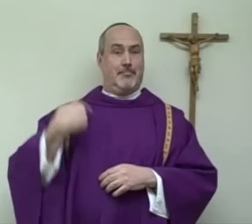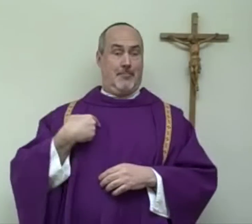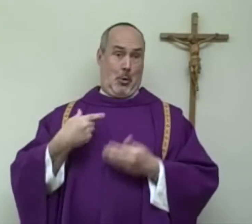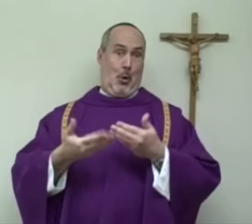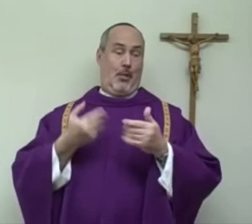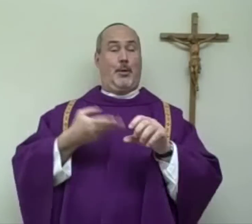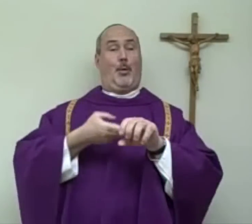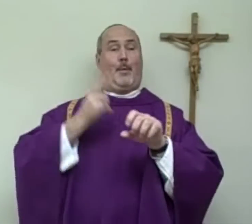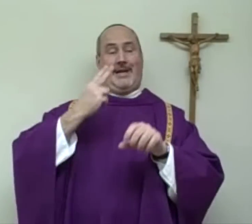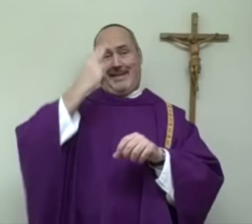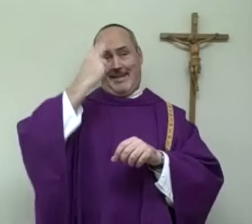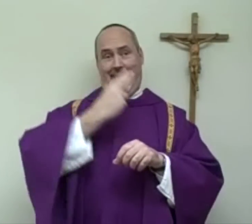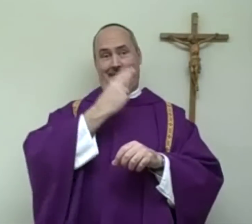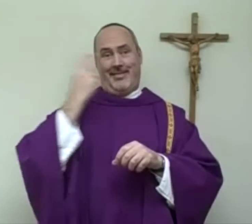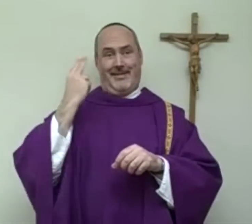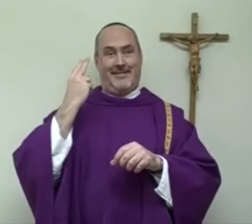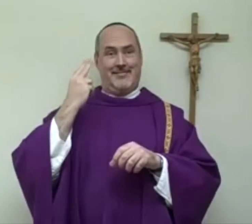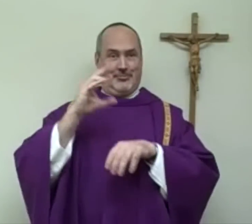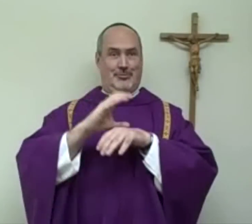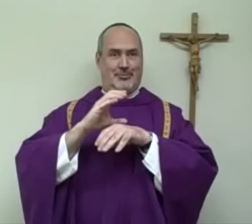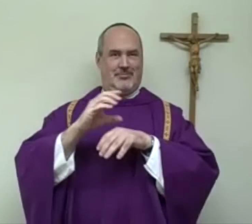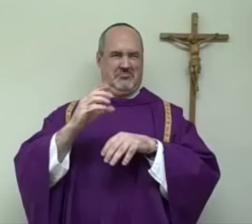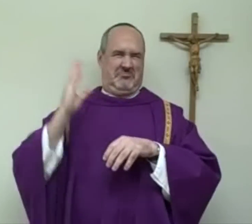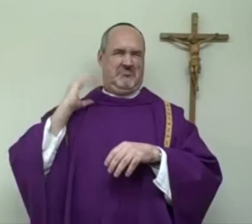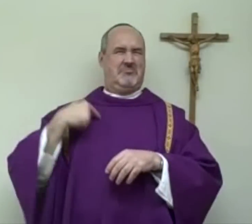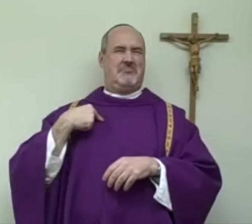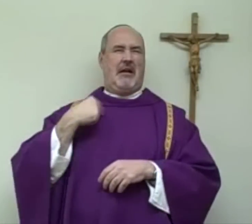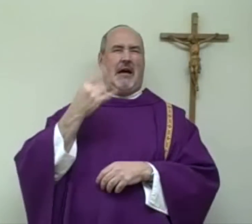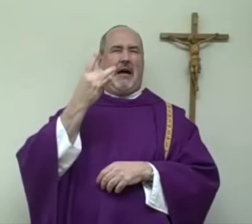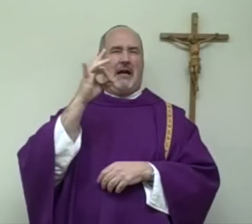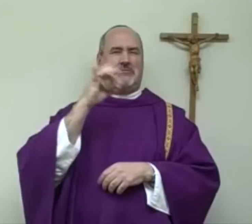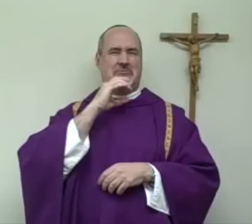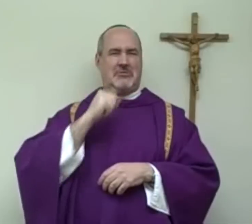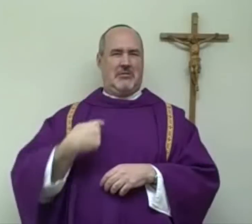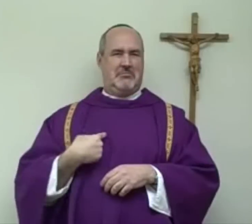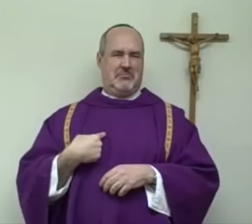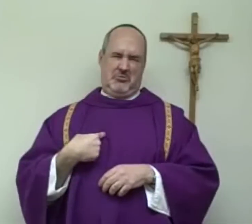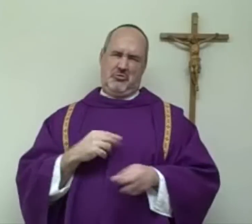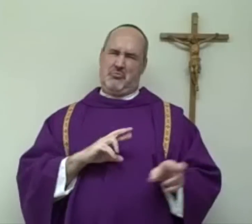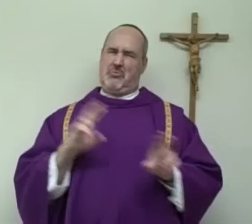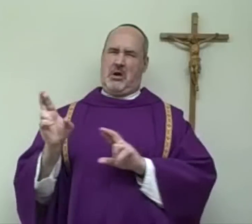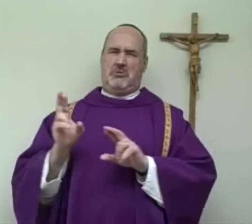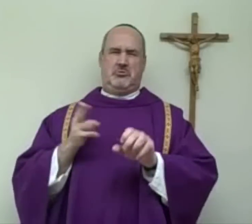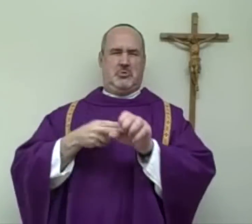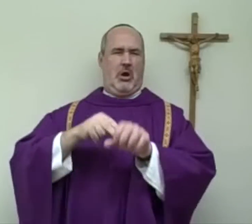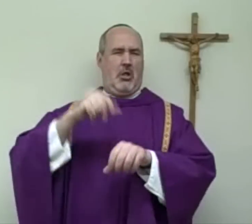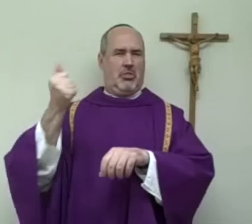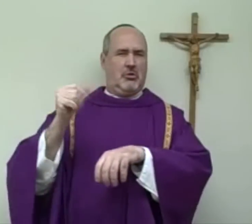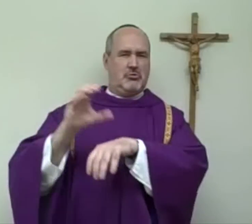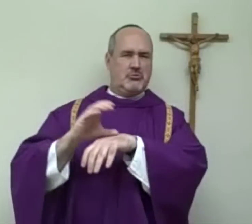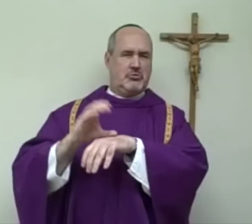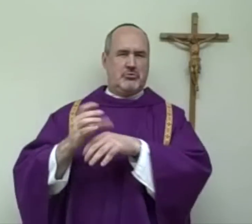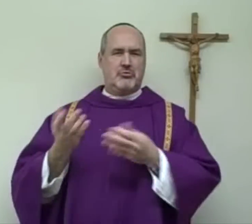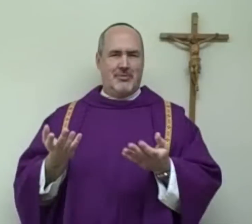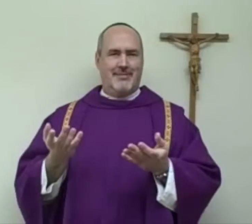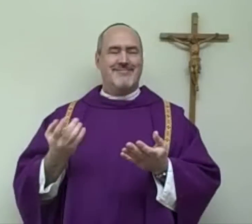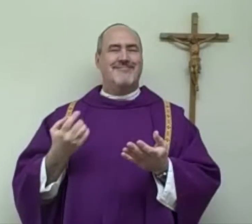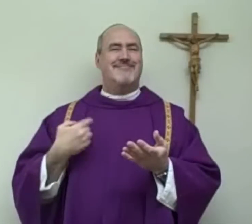I'm sure that I've told you before that I almost quit being a Catholic. And it happened when I was 18. I was ready to